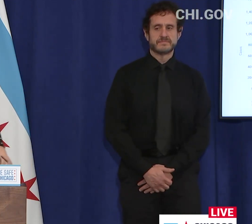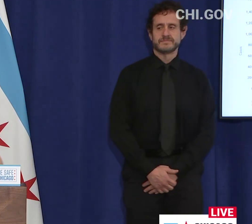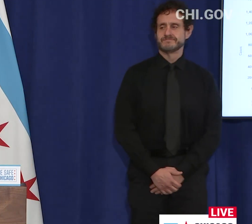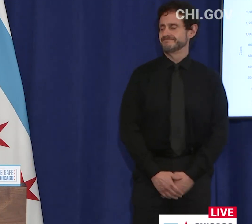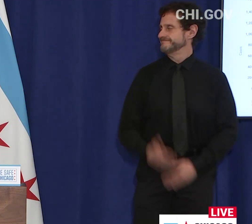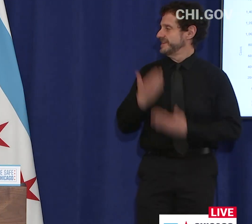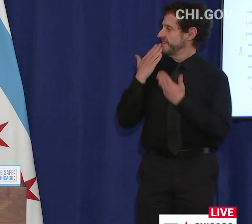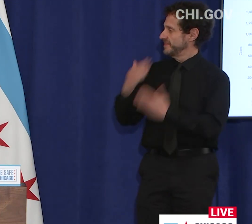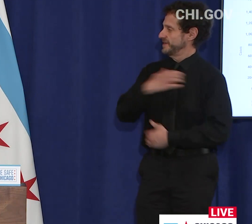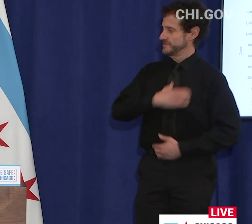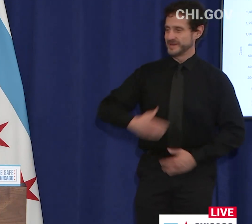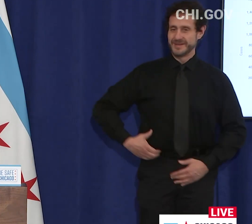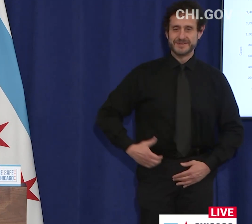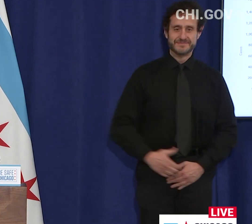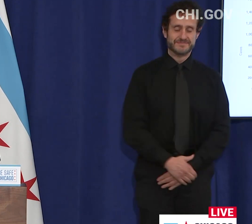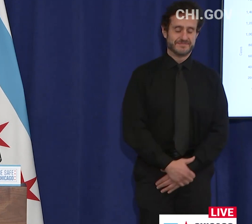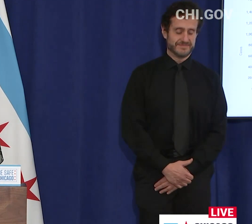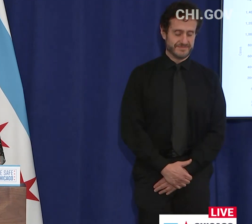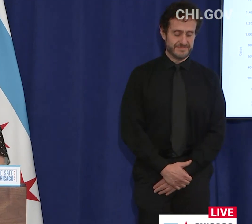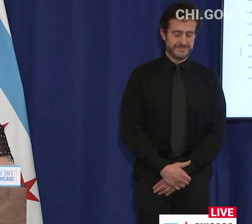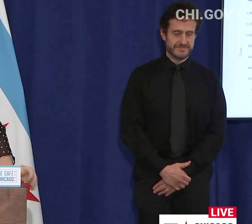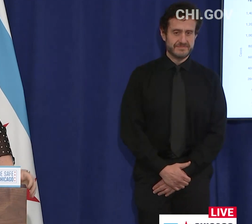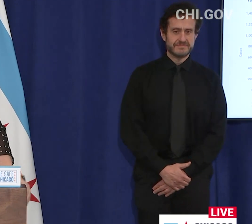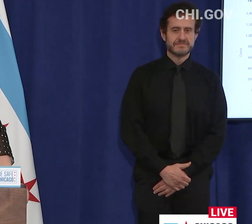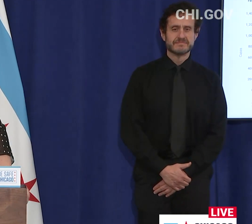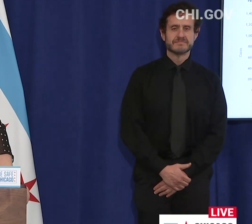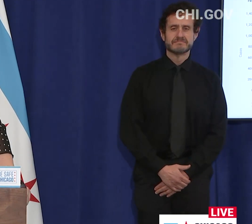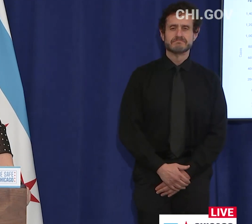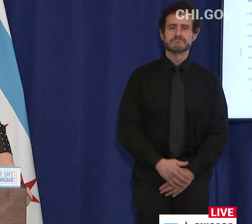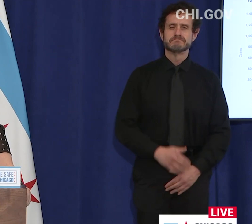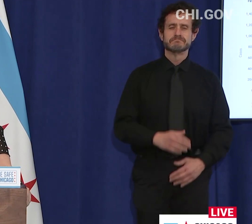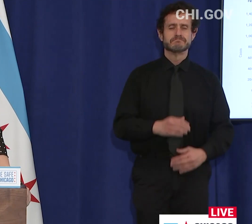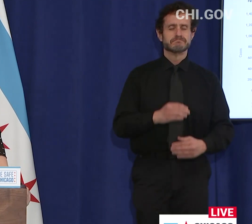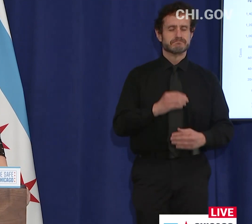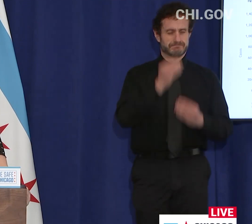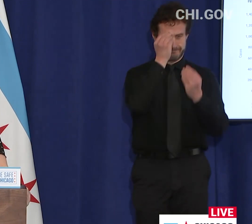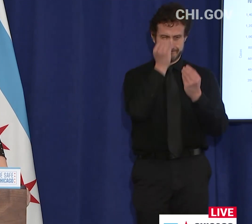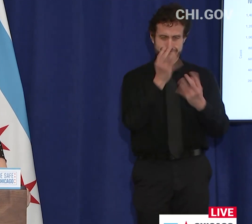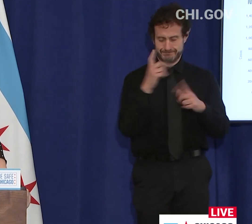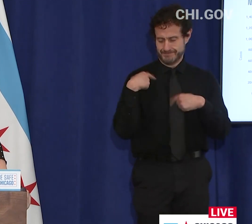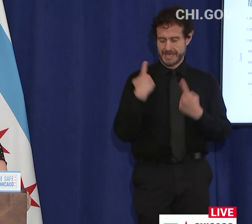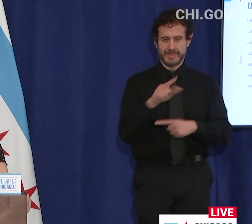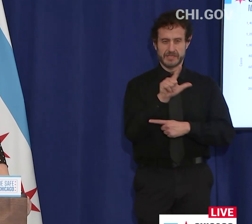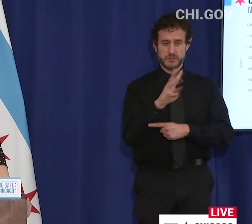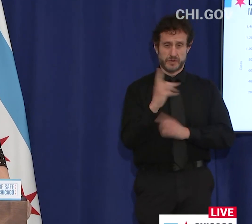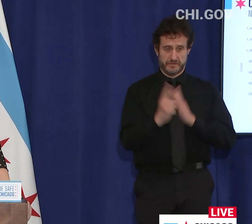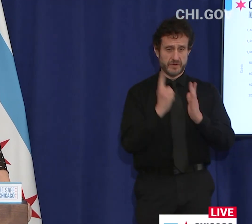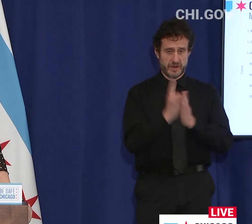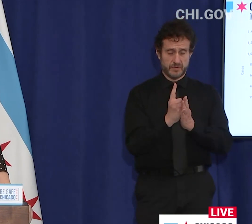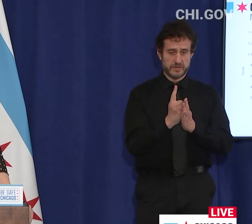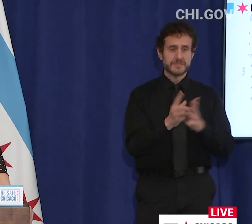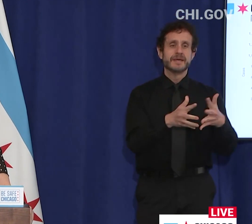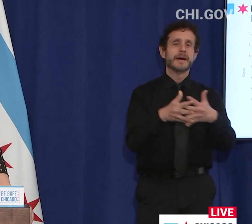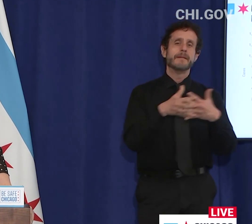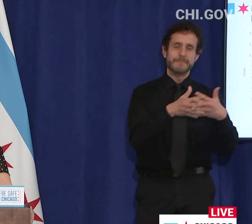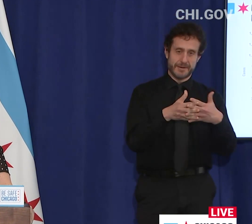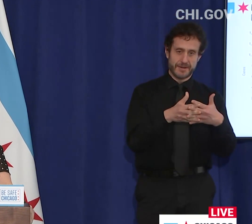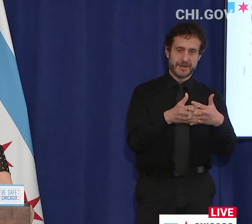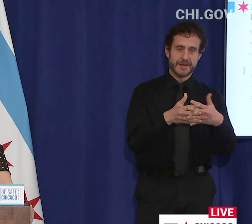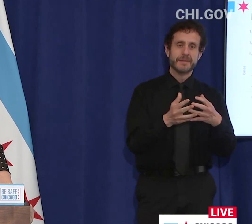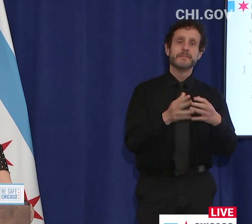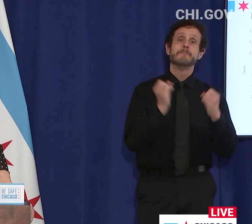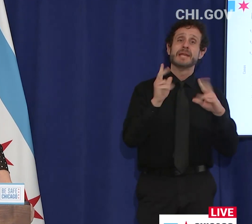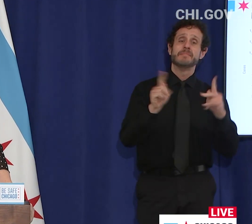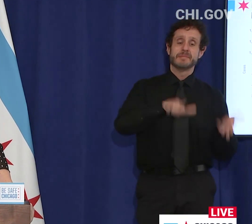Thank you, Mayor. So I'll note that just in the last 24 hours, the U.S. passed 100,000 deaths